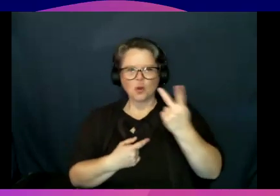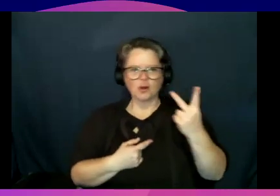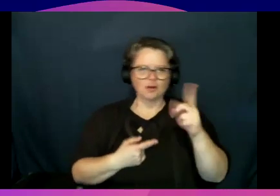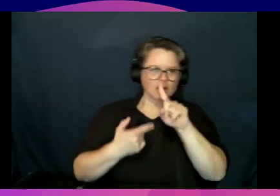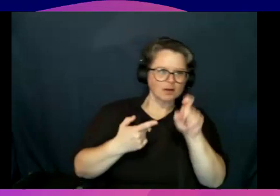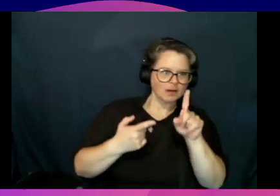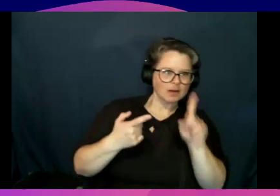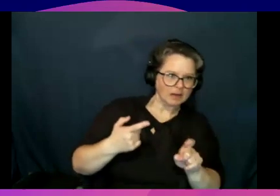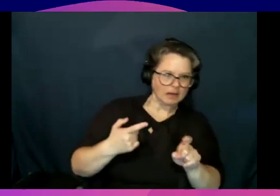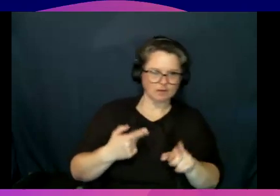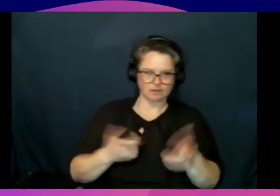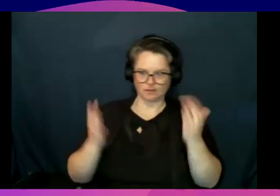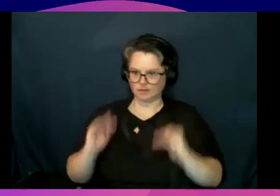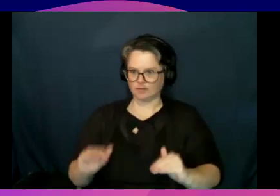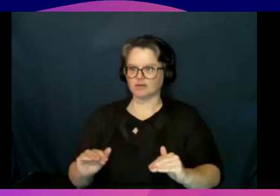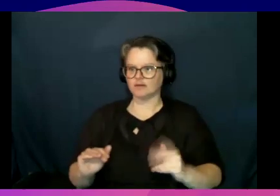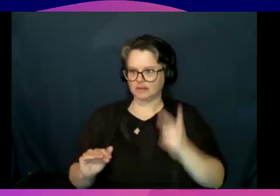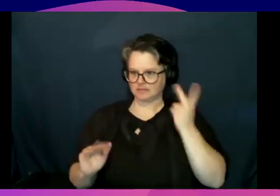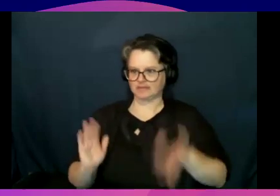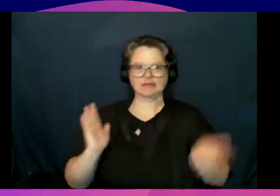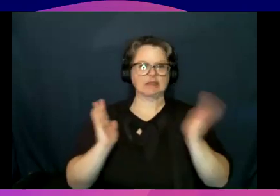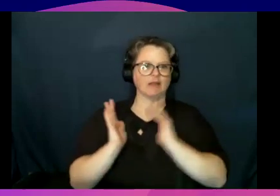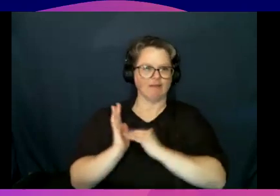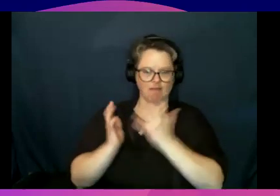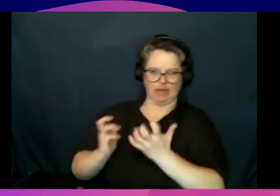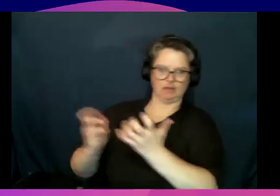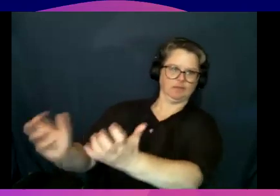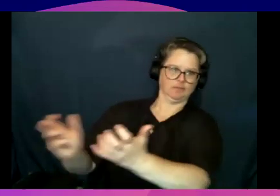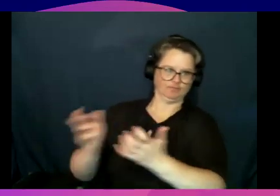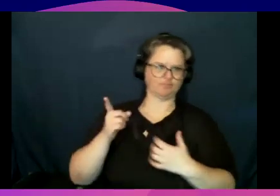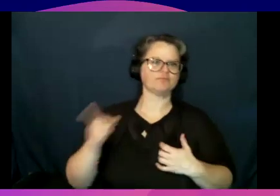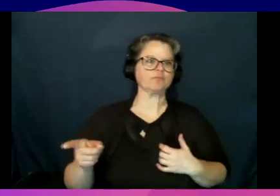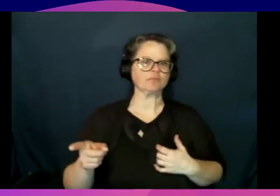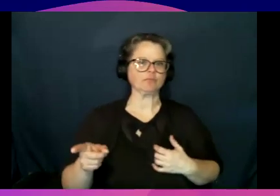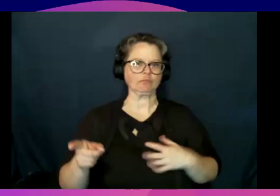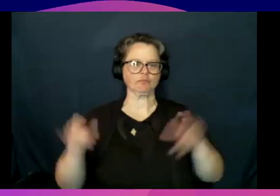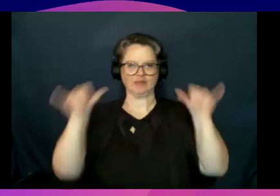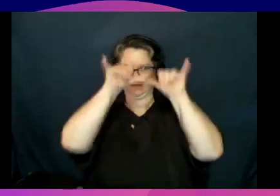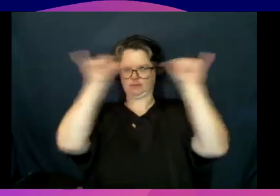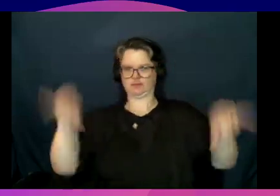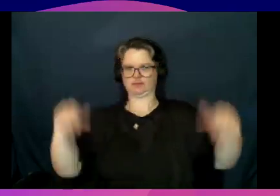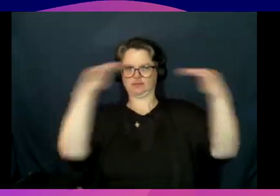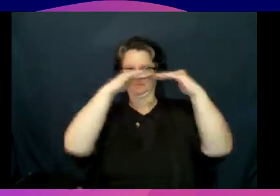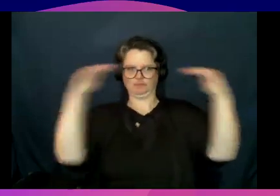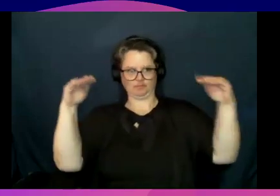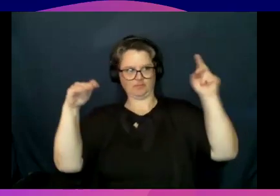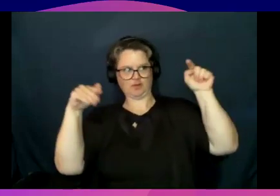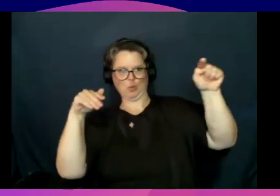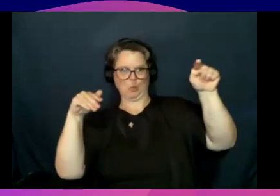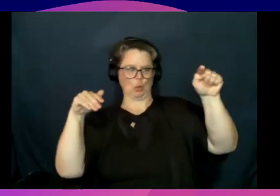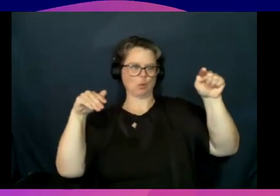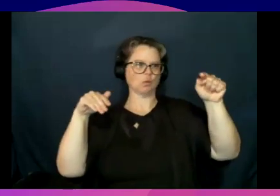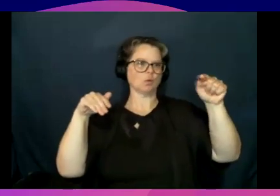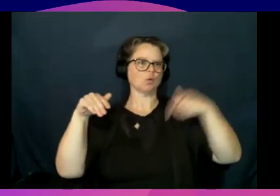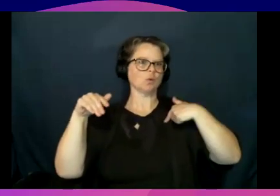again about the leadership and management level, the systemic level here as well. So there's a question here, any tips to